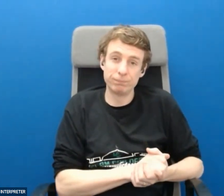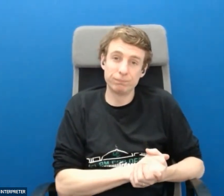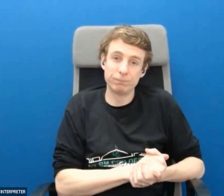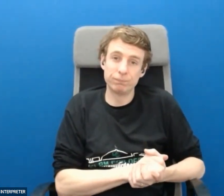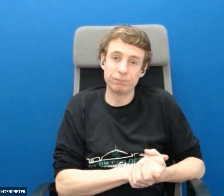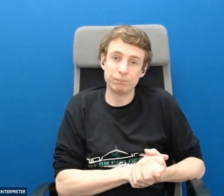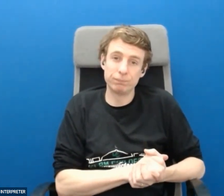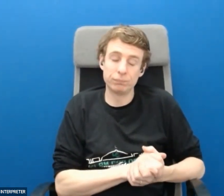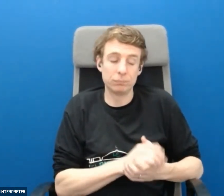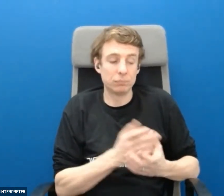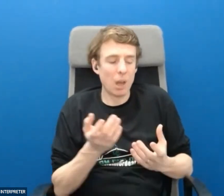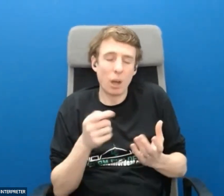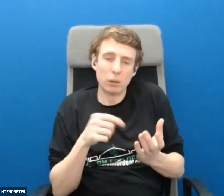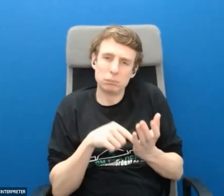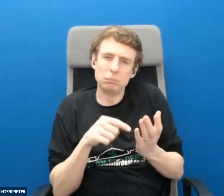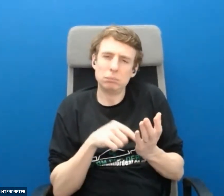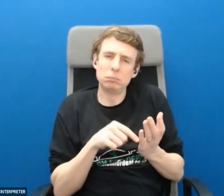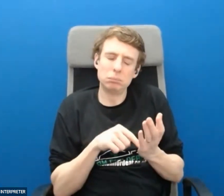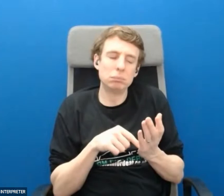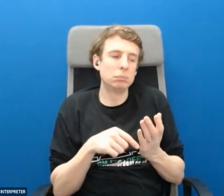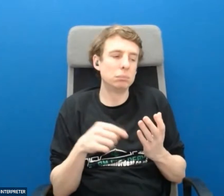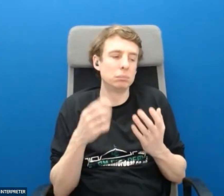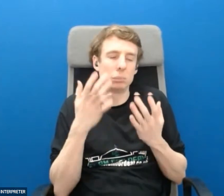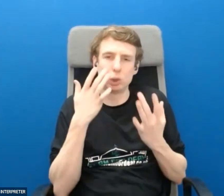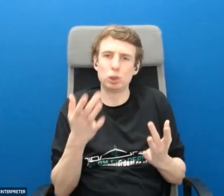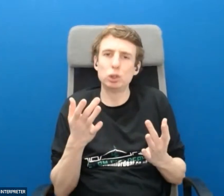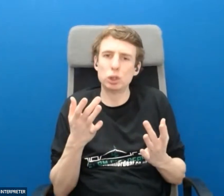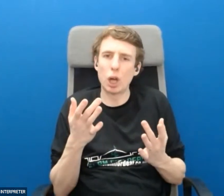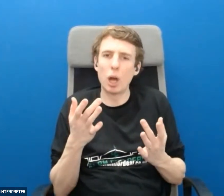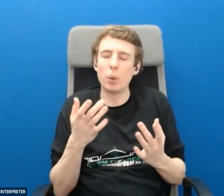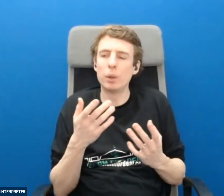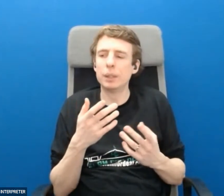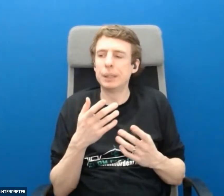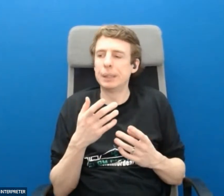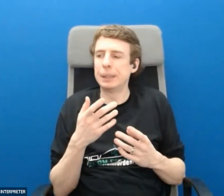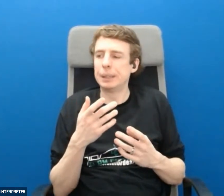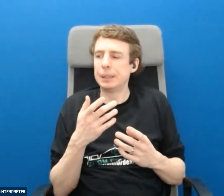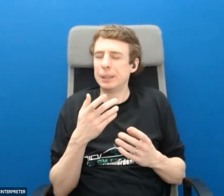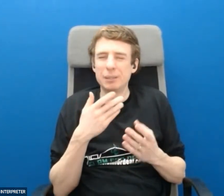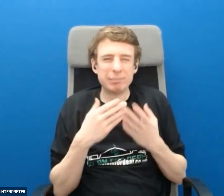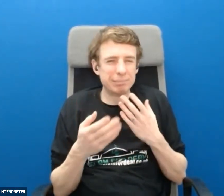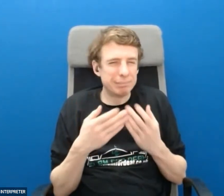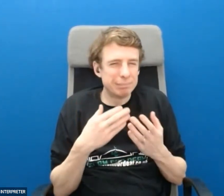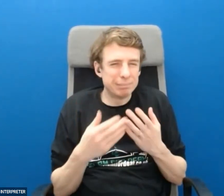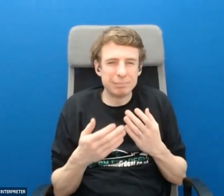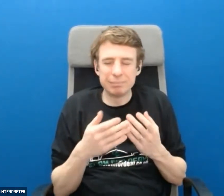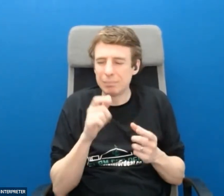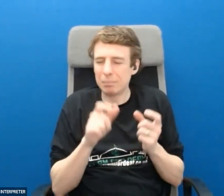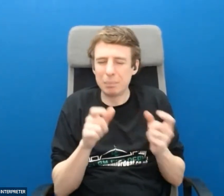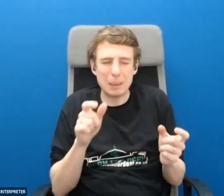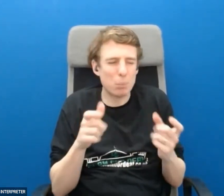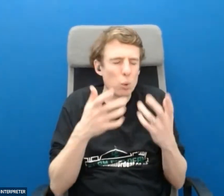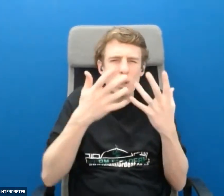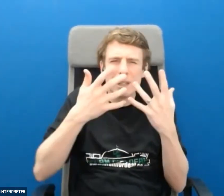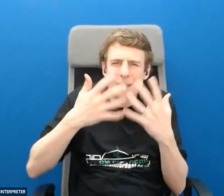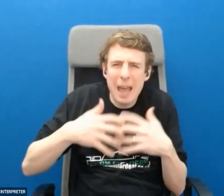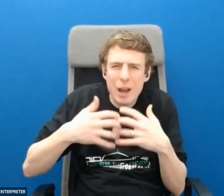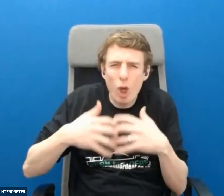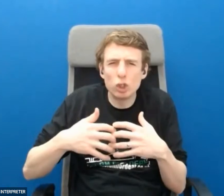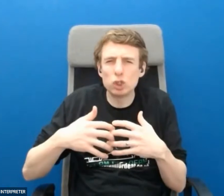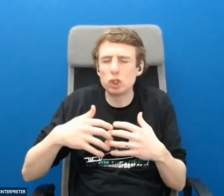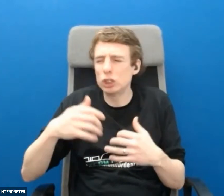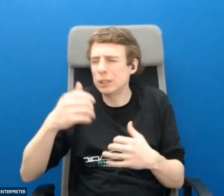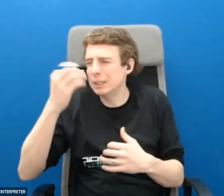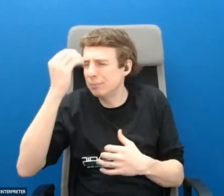that the people, no matter what they can or what degree they reach in terms of technology, in terms of knowledge, in terms